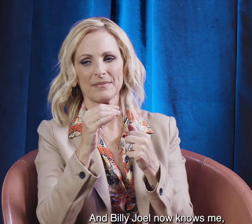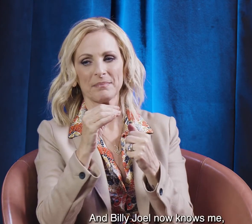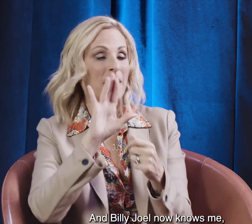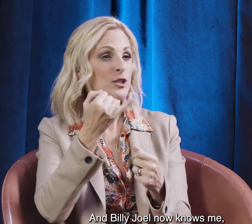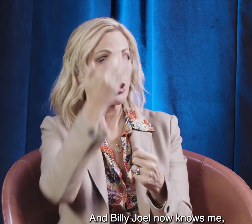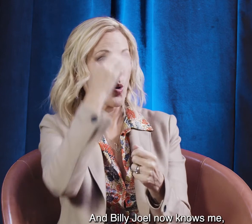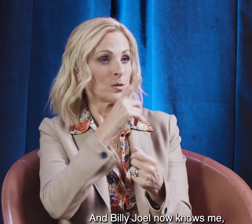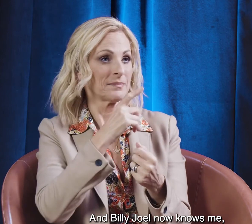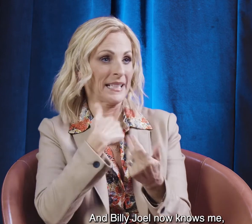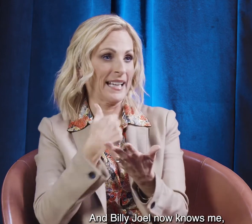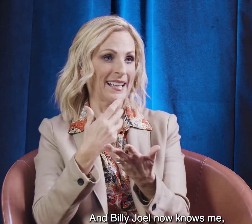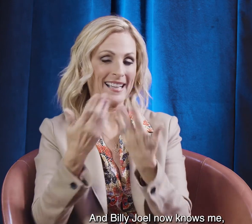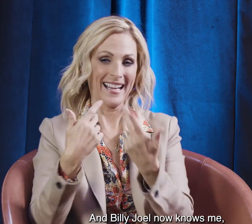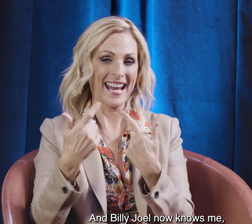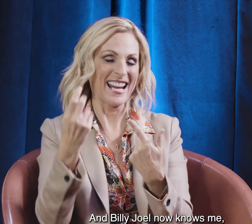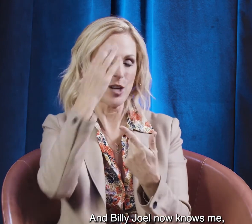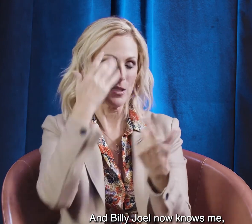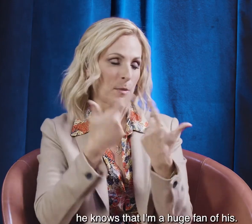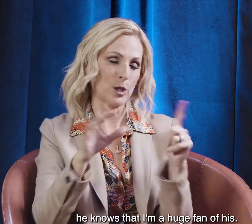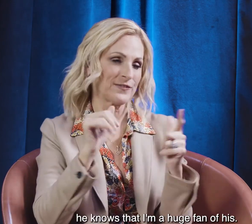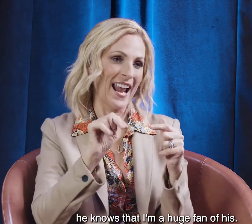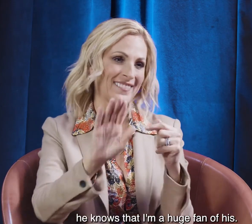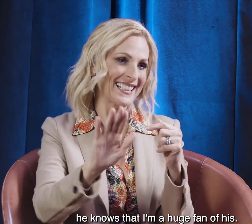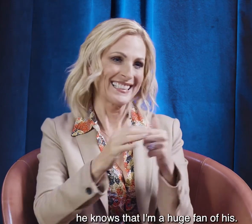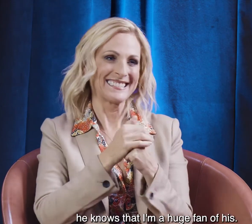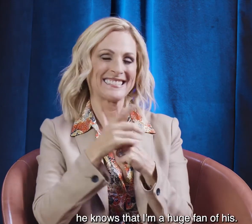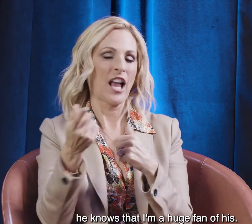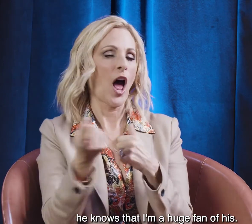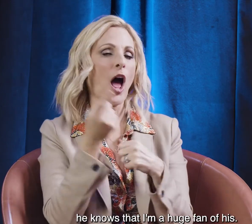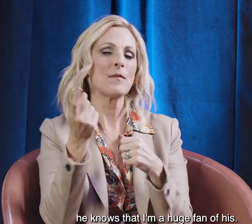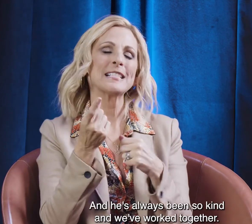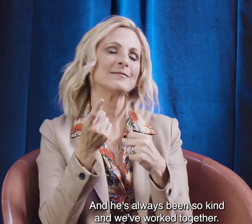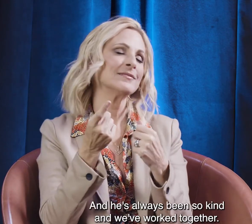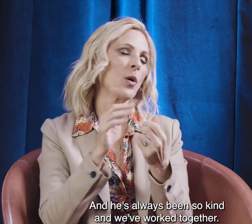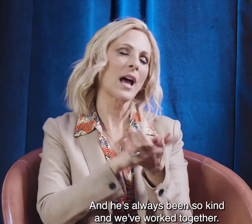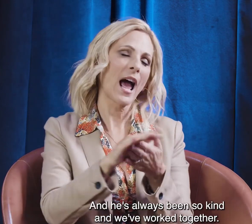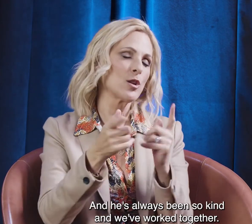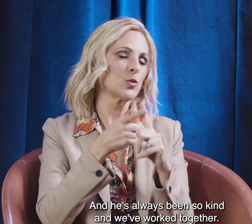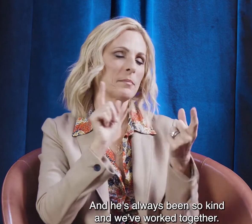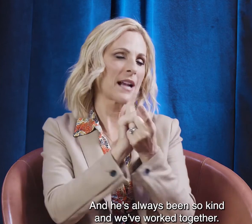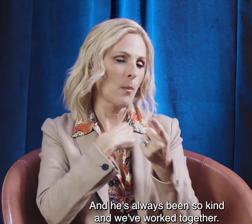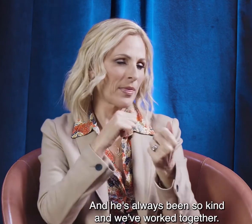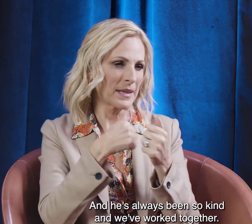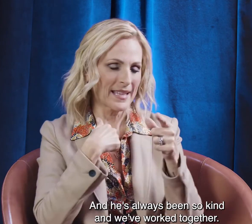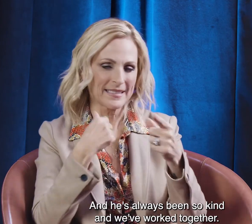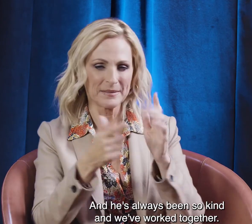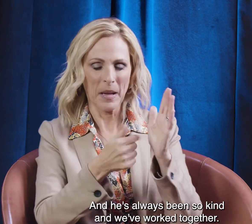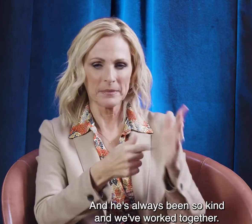And Billy Joel now knows me; he knows that I'm a huge fan of his, and he's always been so kind, and we've worked